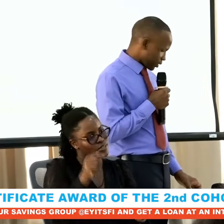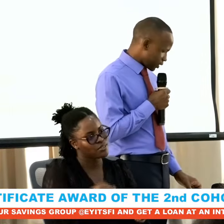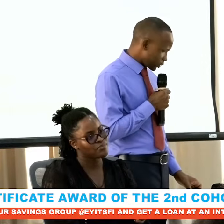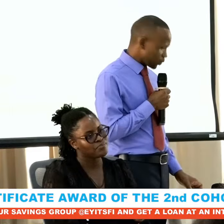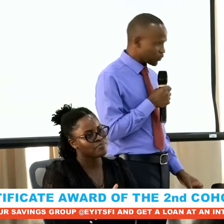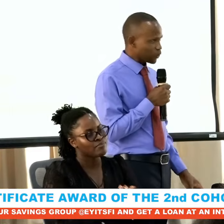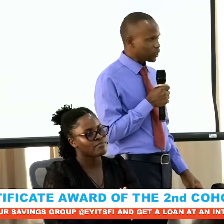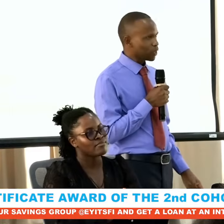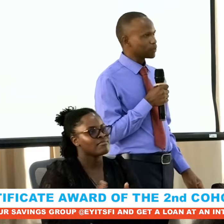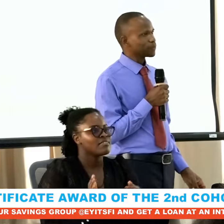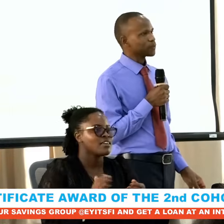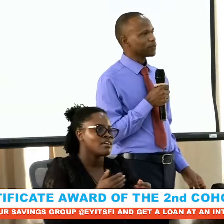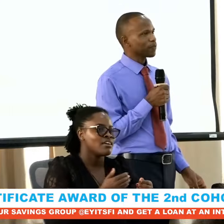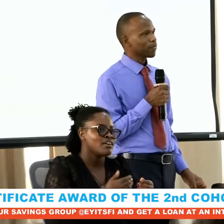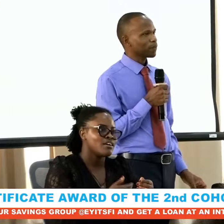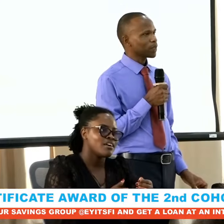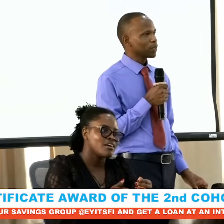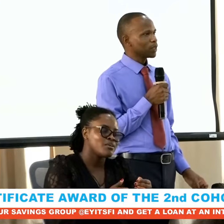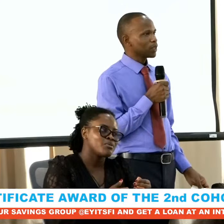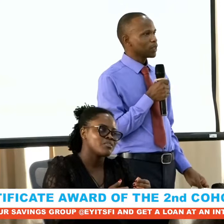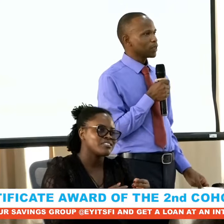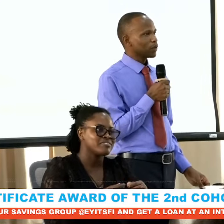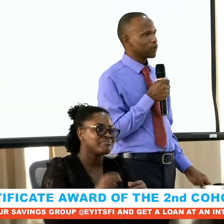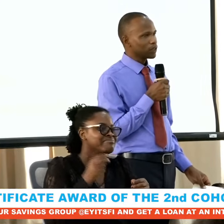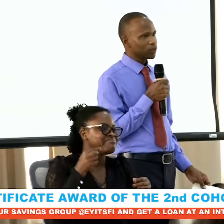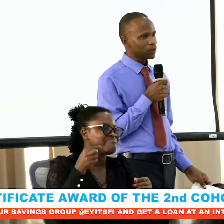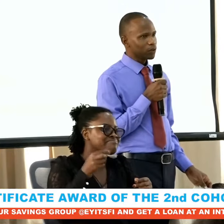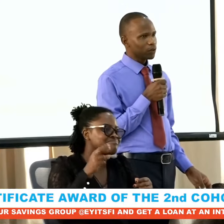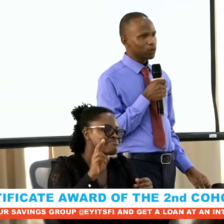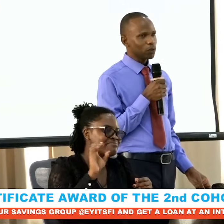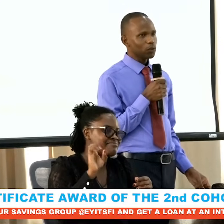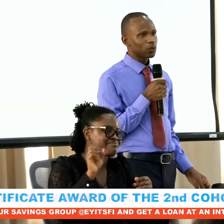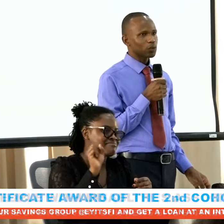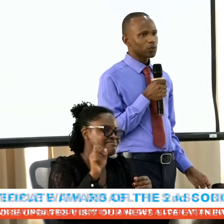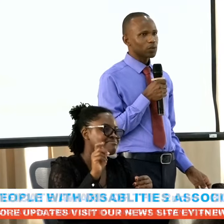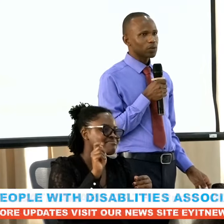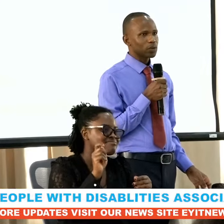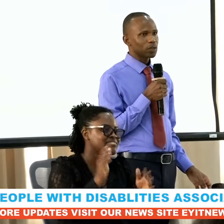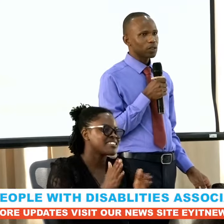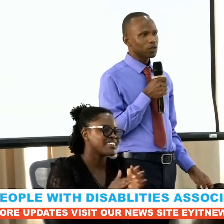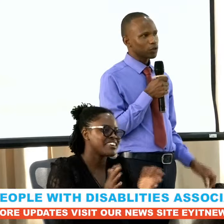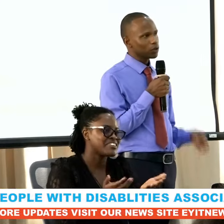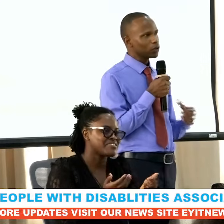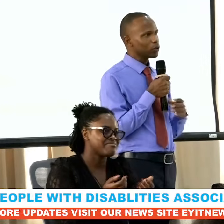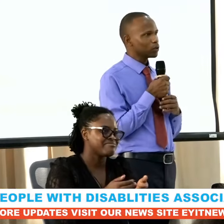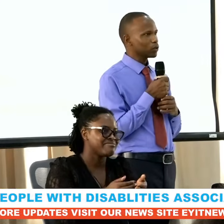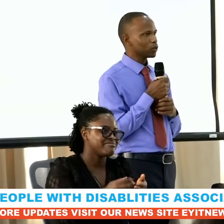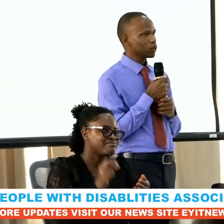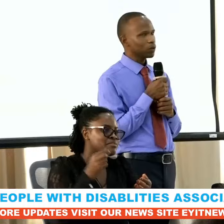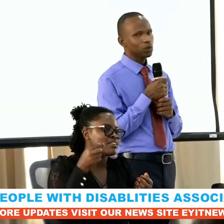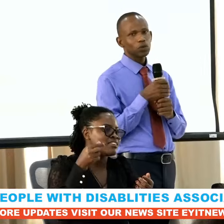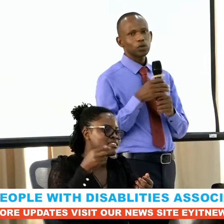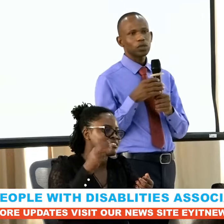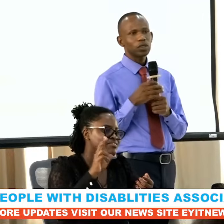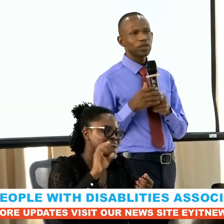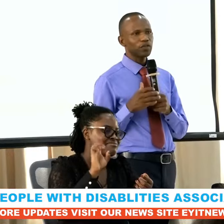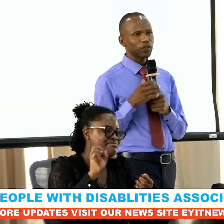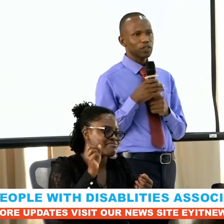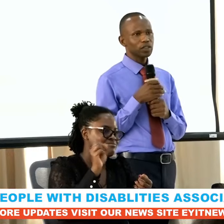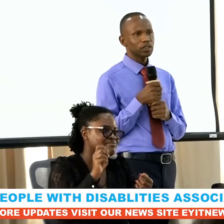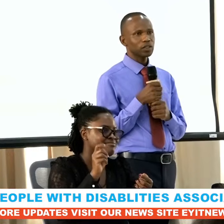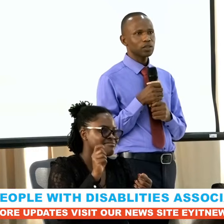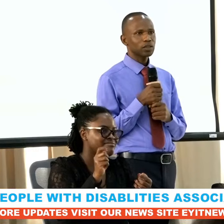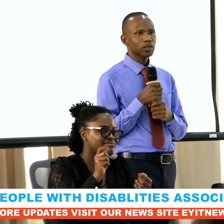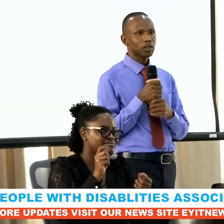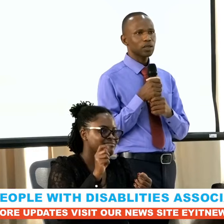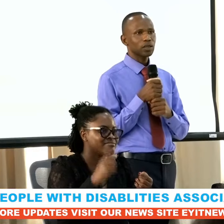Our guest of honor, I want to introduce to you